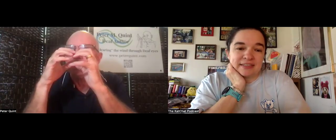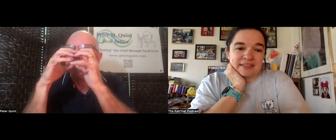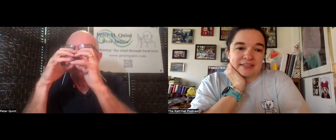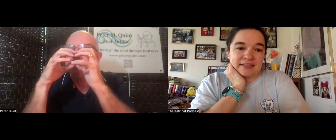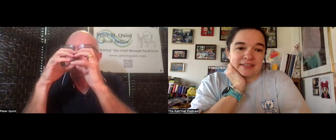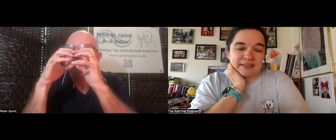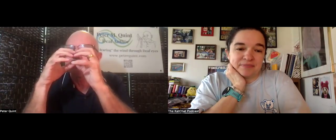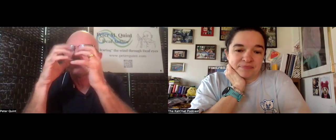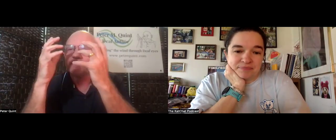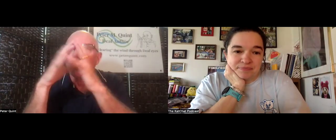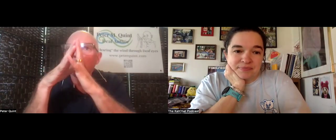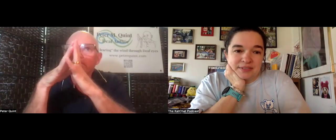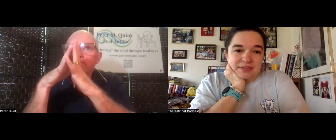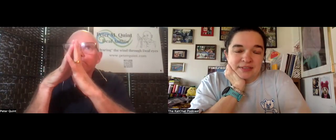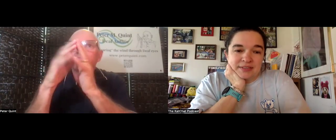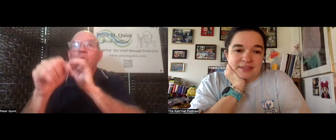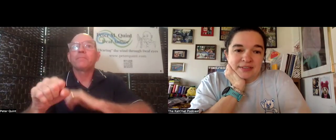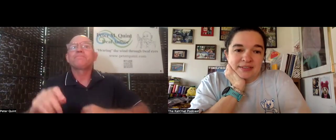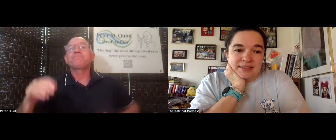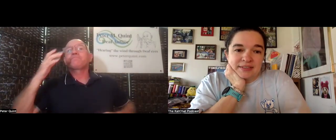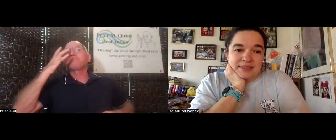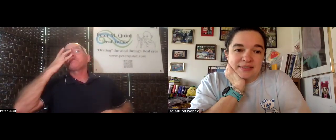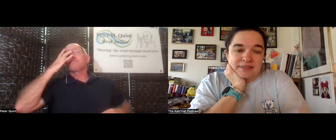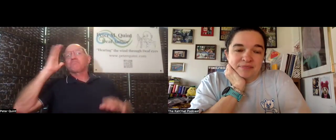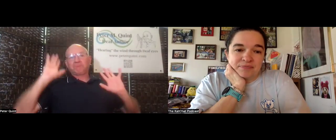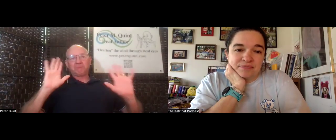that, well, okay,